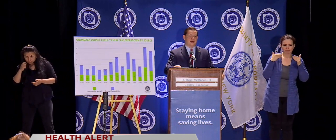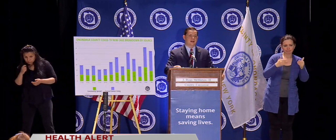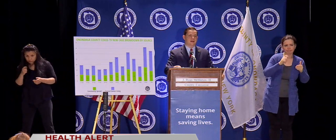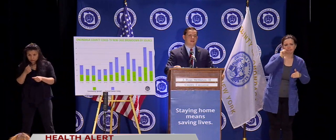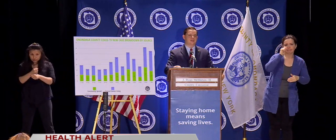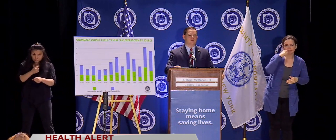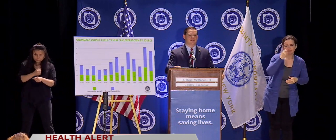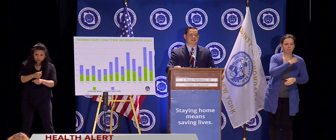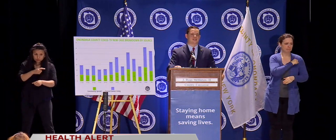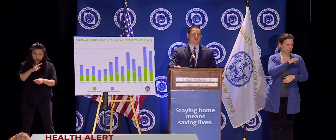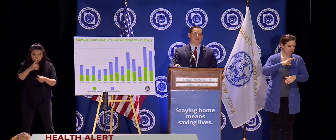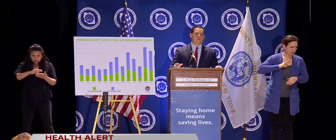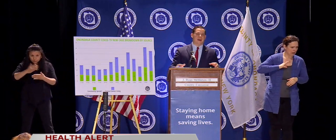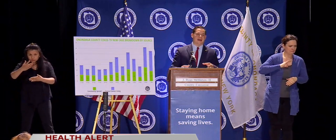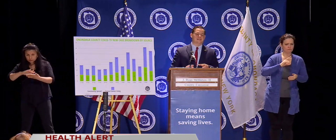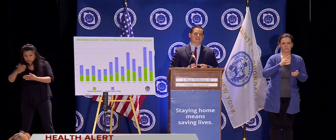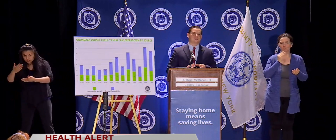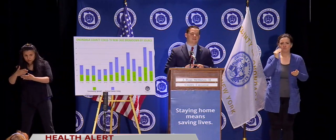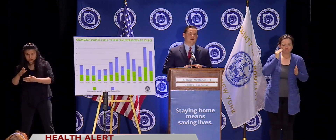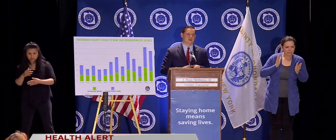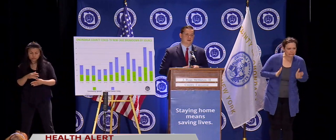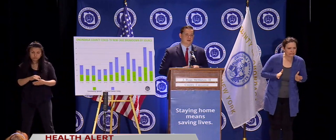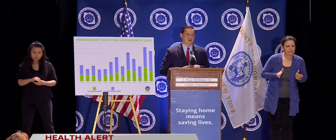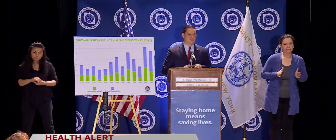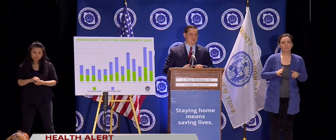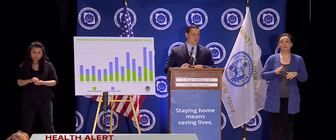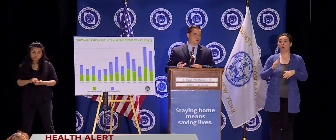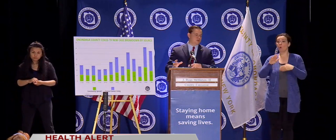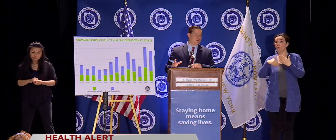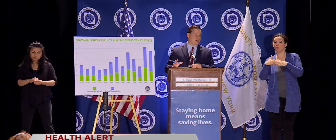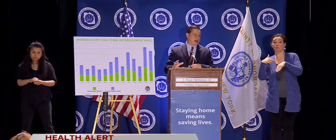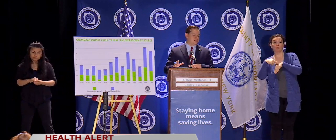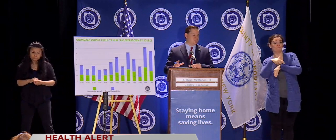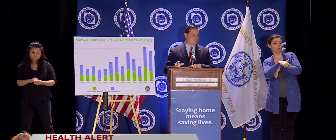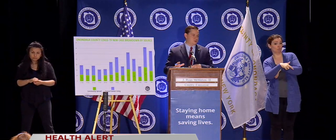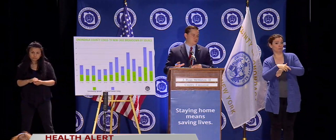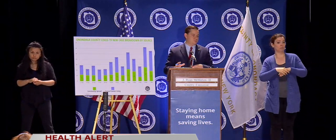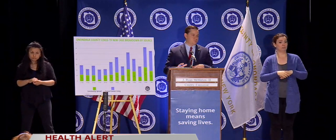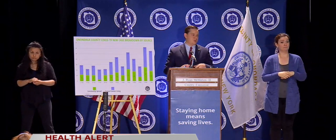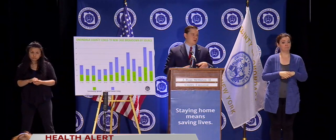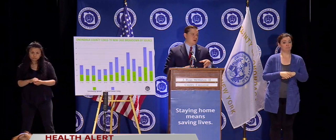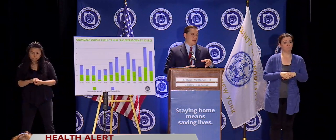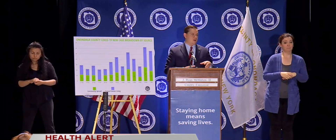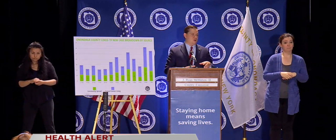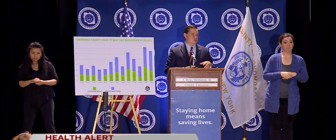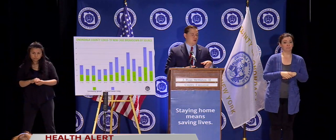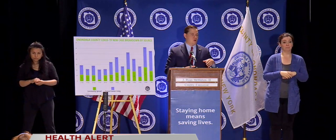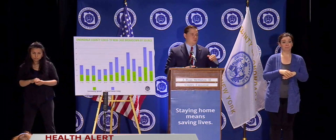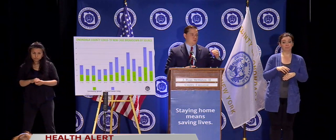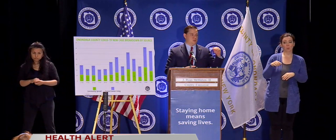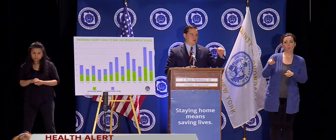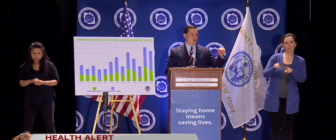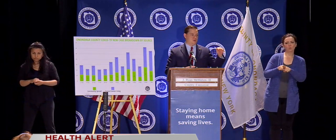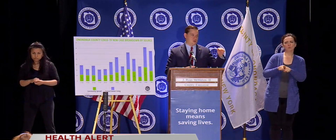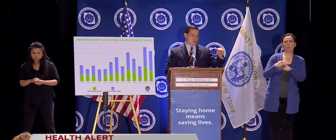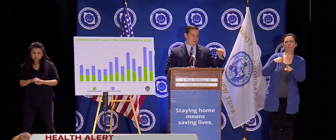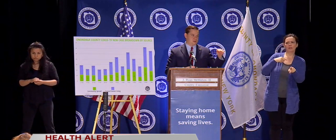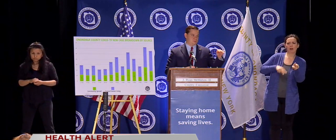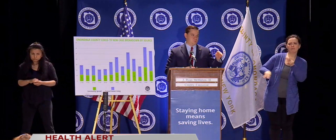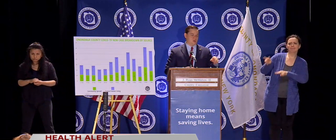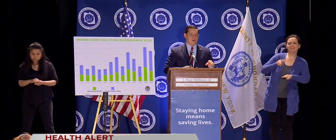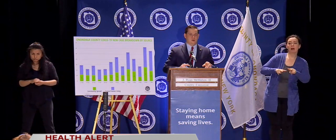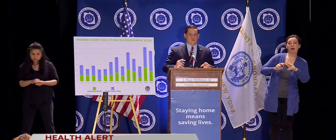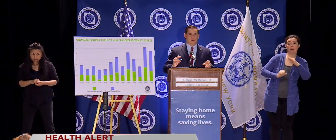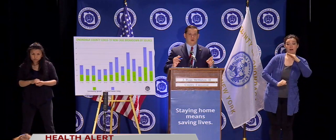working on essentially a capacity study, just like we do with our hospitals, on nursing homes with the COVID